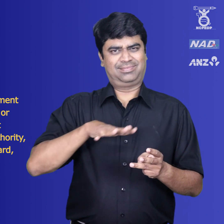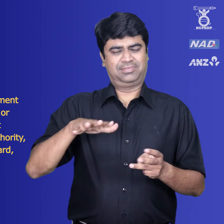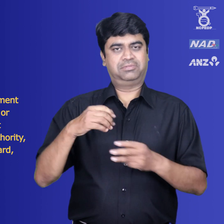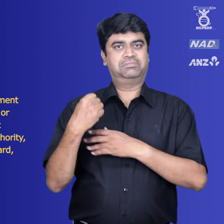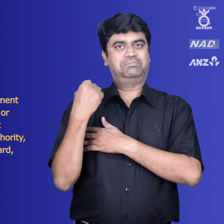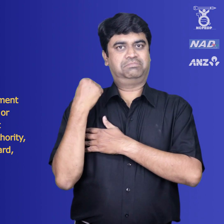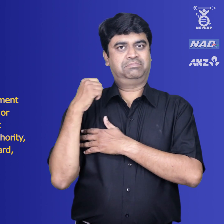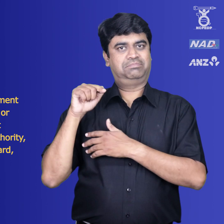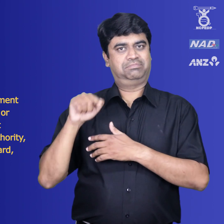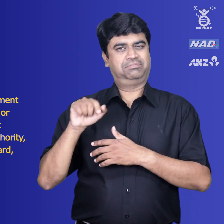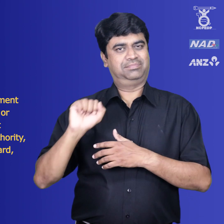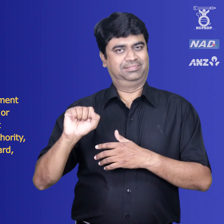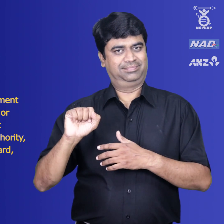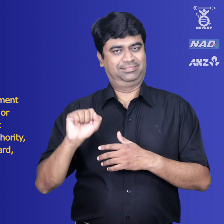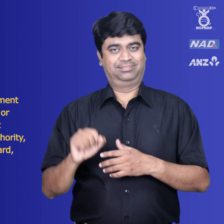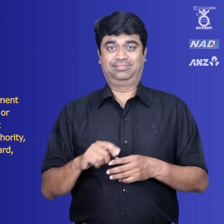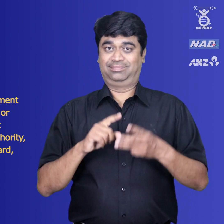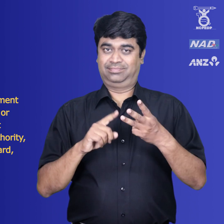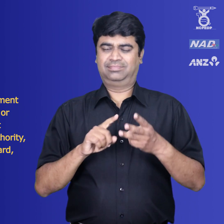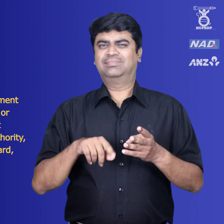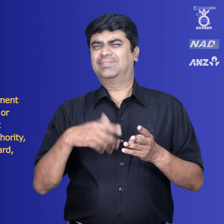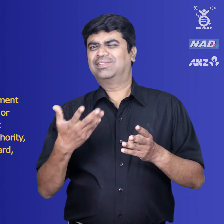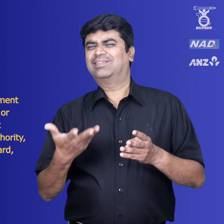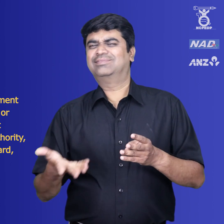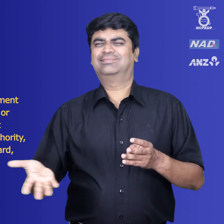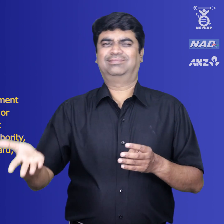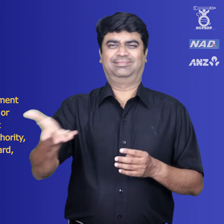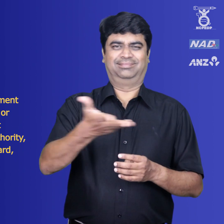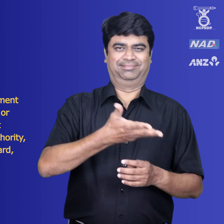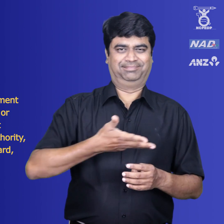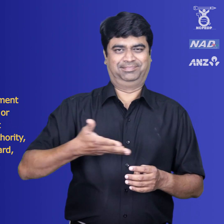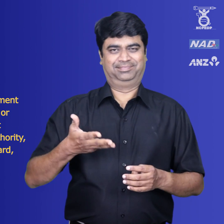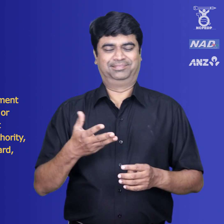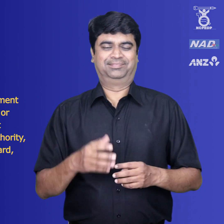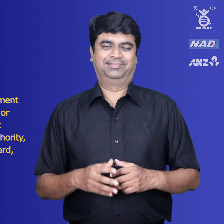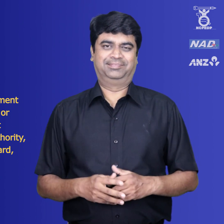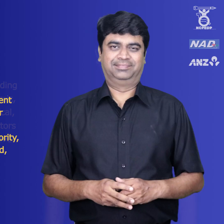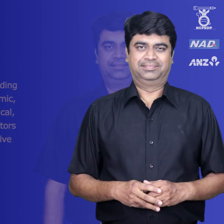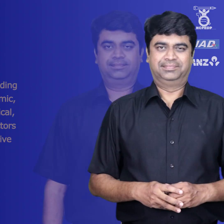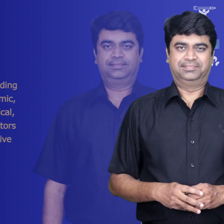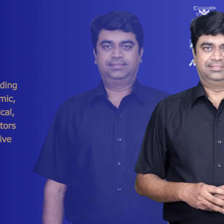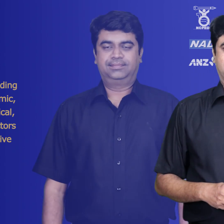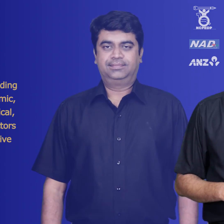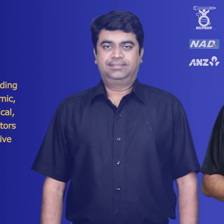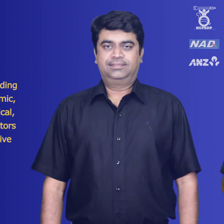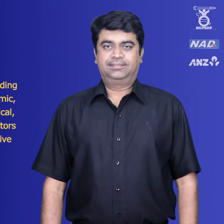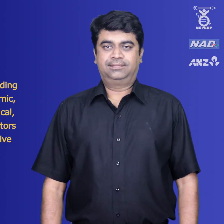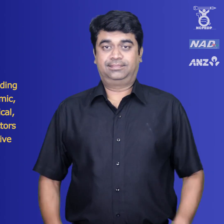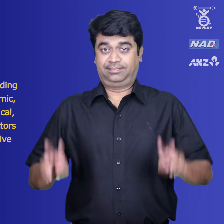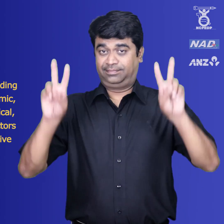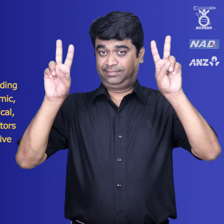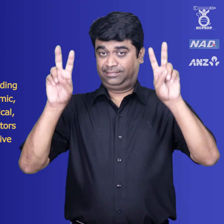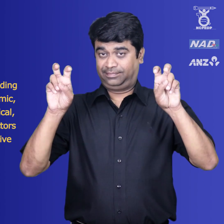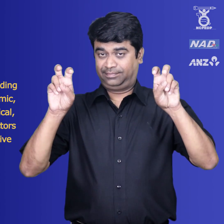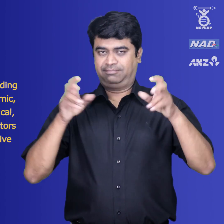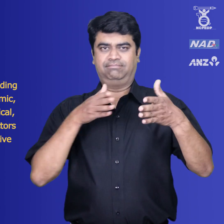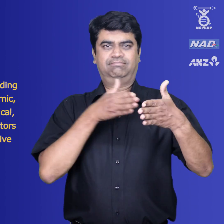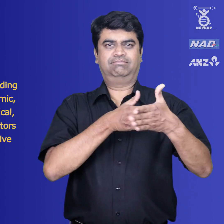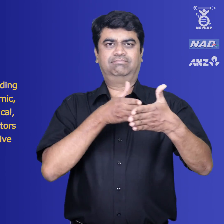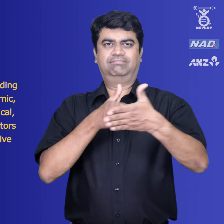local authority other than a cantonment board, the state government. Barrier means any